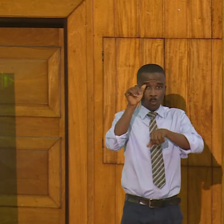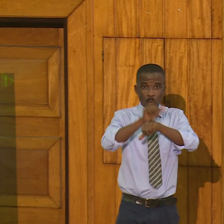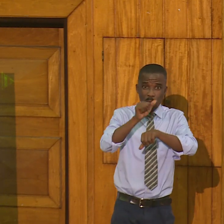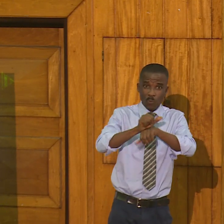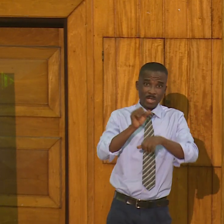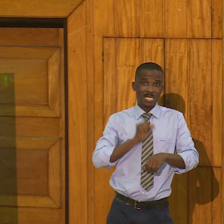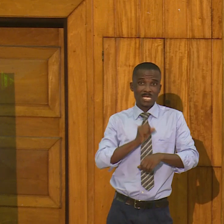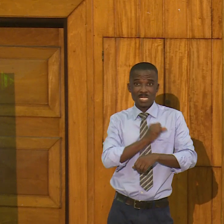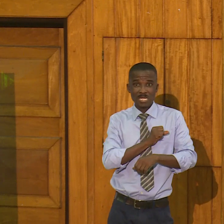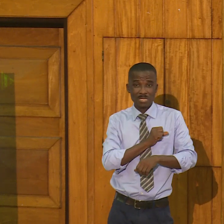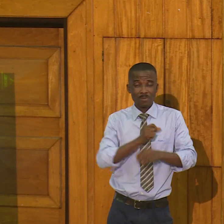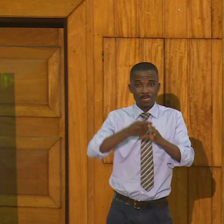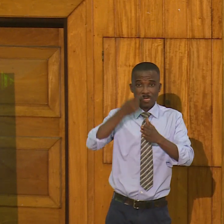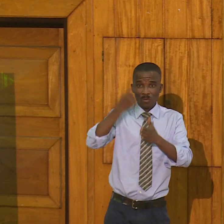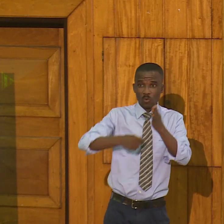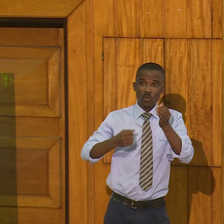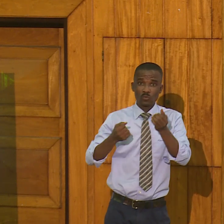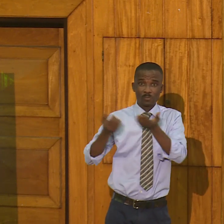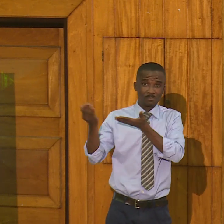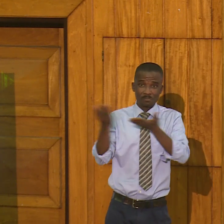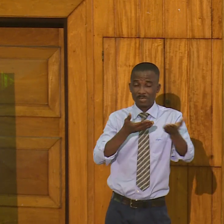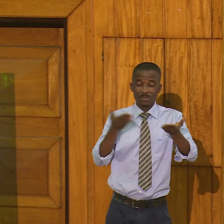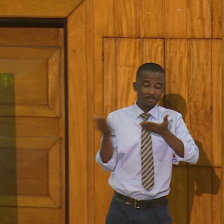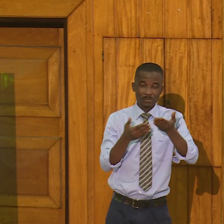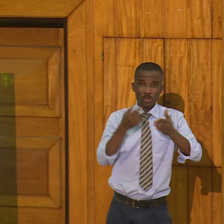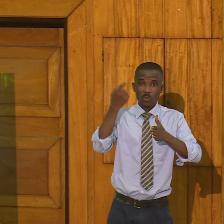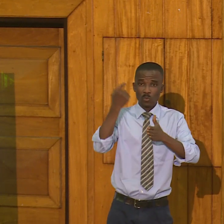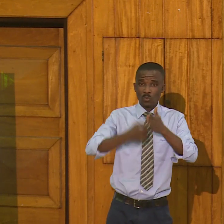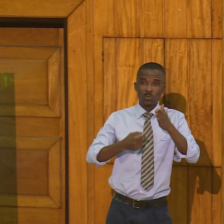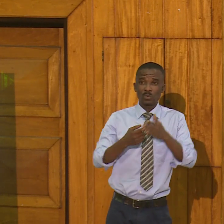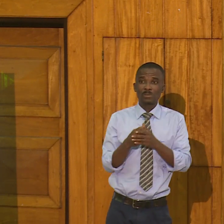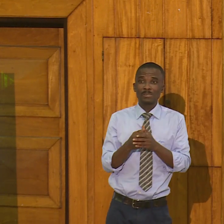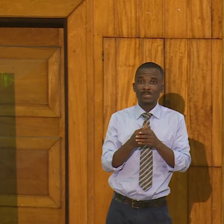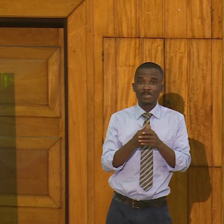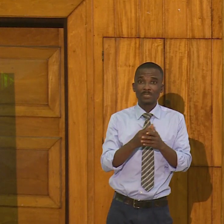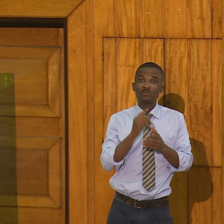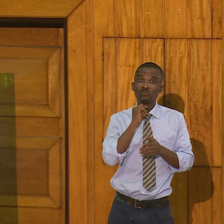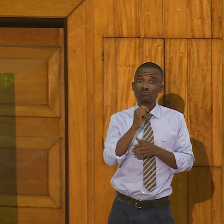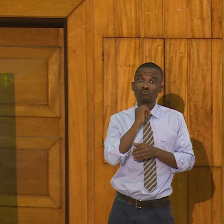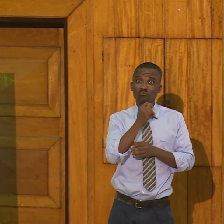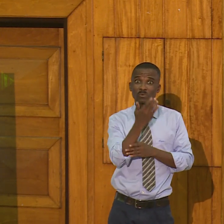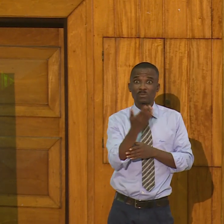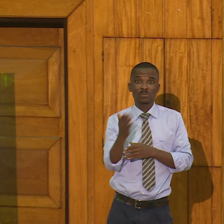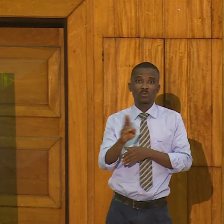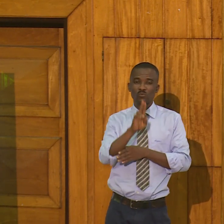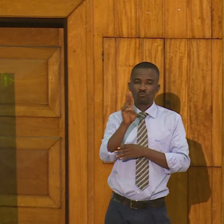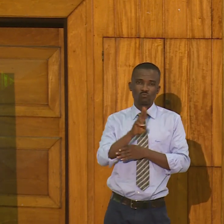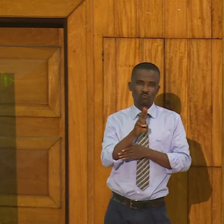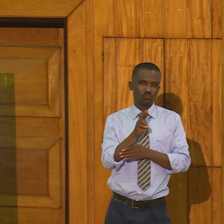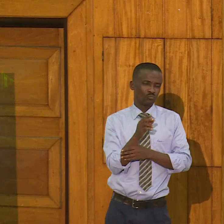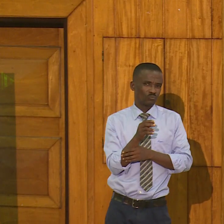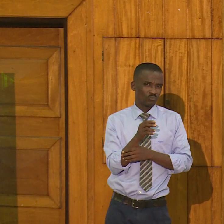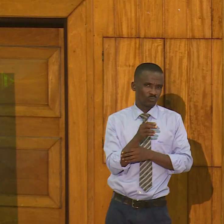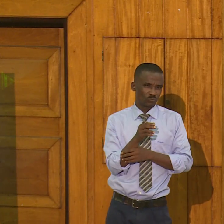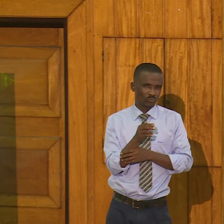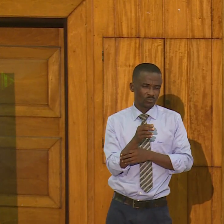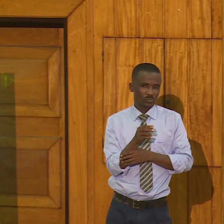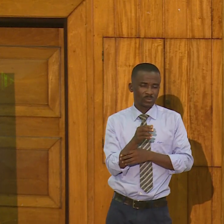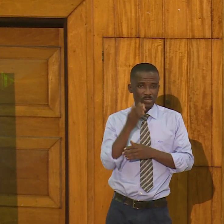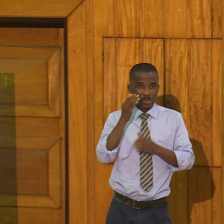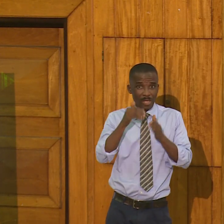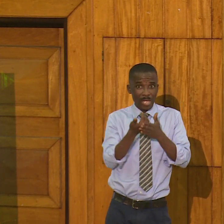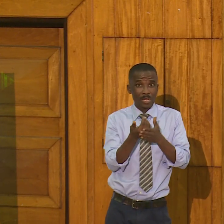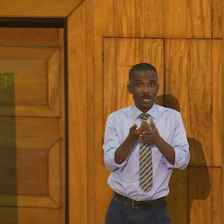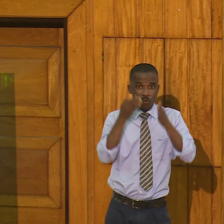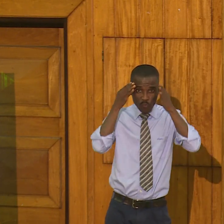at the cost of supply, and we looked at the cost of equipment. And when we're talking of cost of equipment, it was with